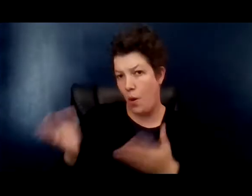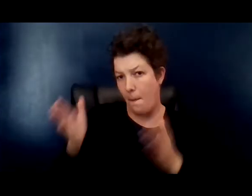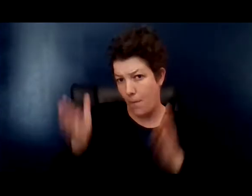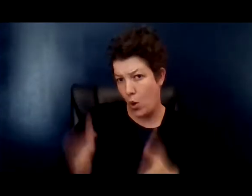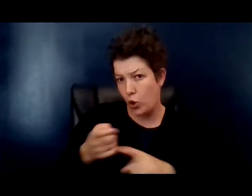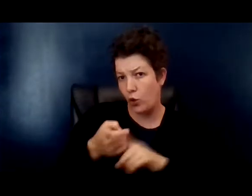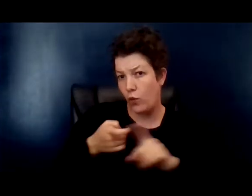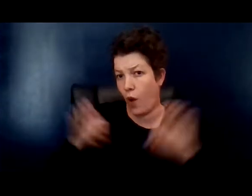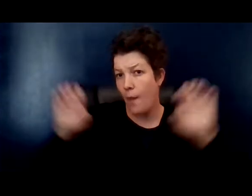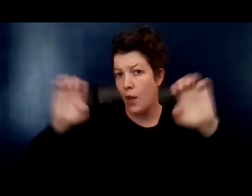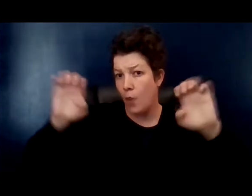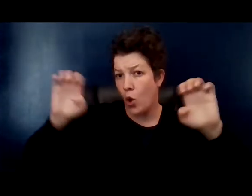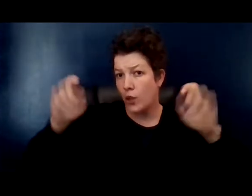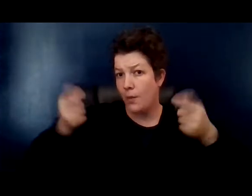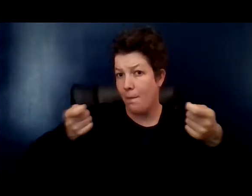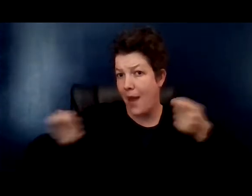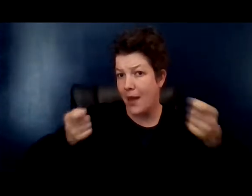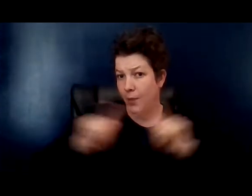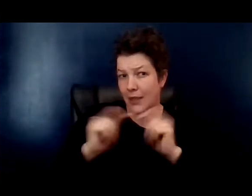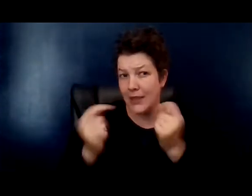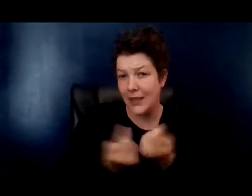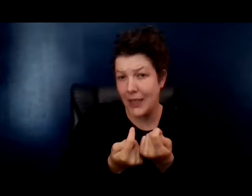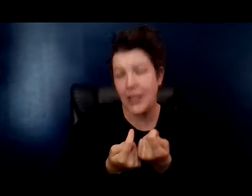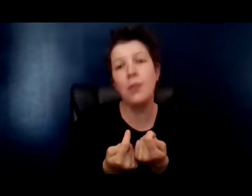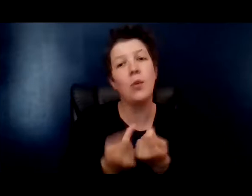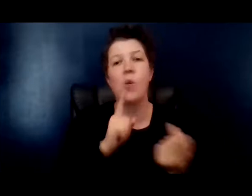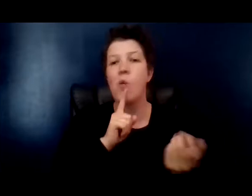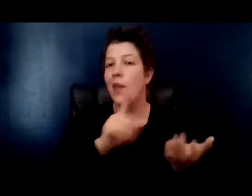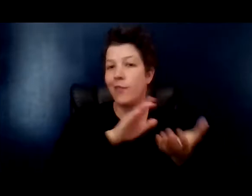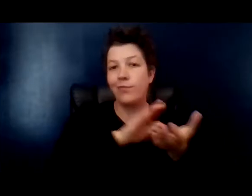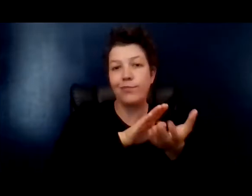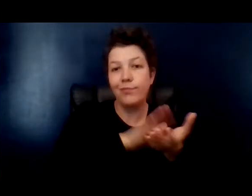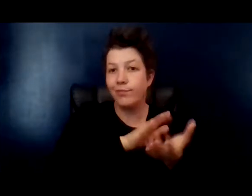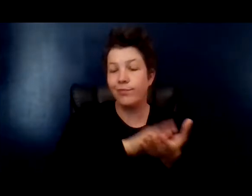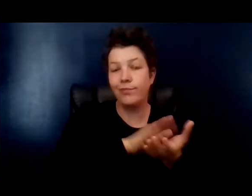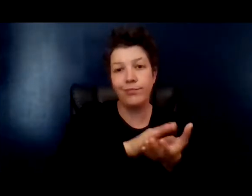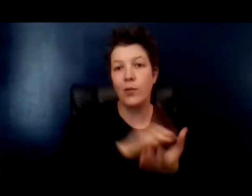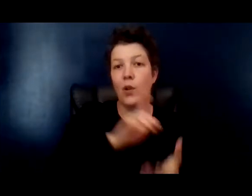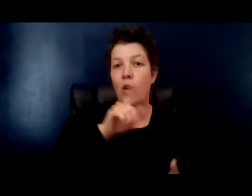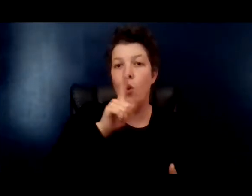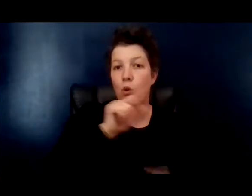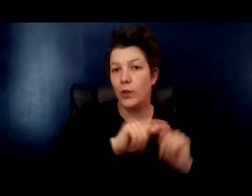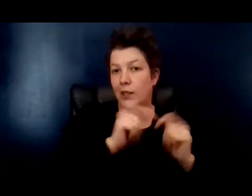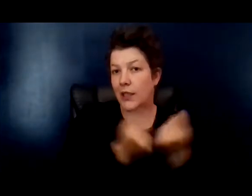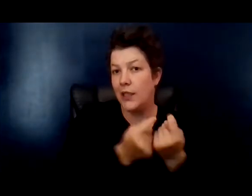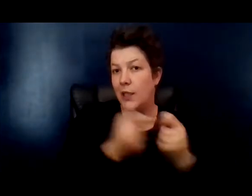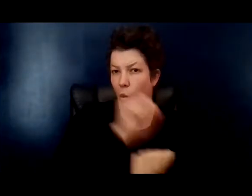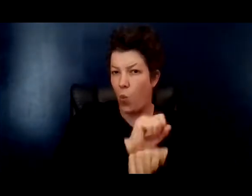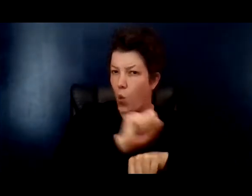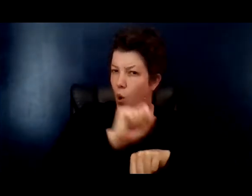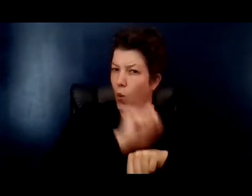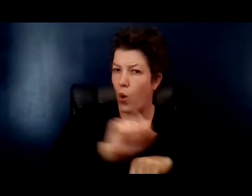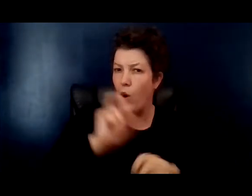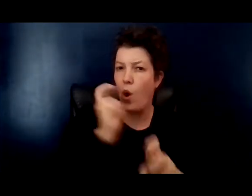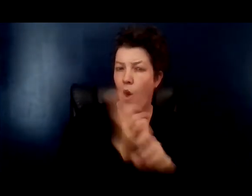here in Hamilton County, and particularly the ones that were unfortunate that were impacted. I believe it was somewhere around 43,000 of